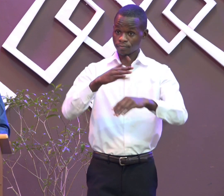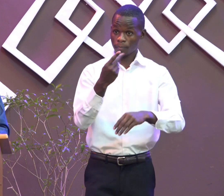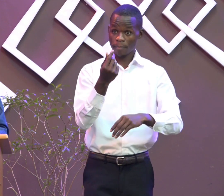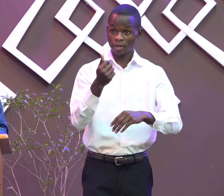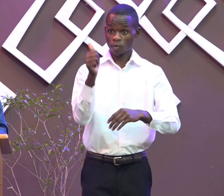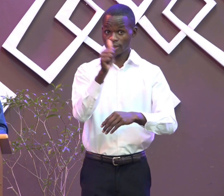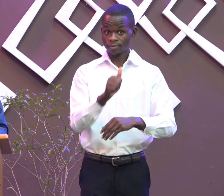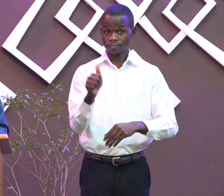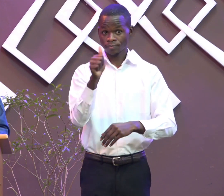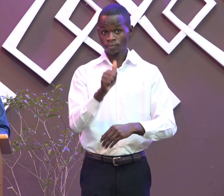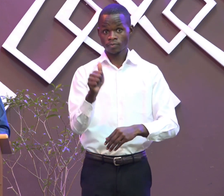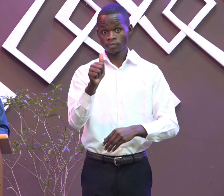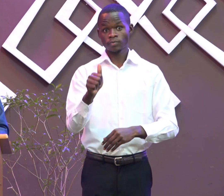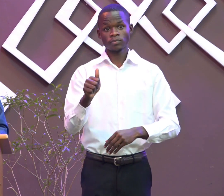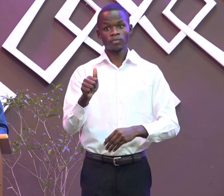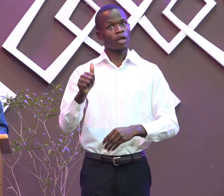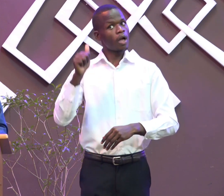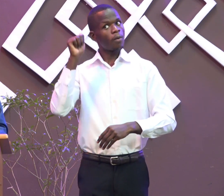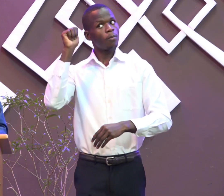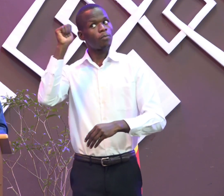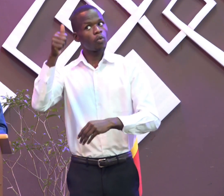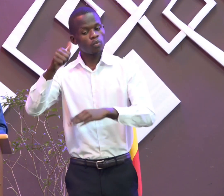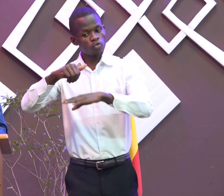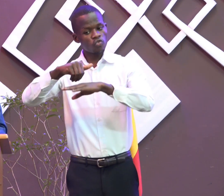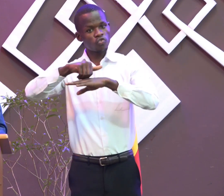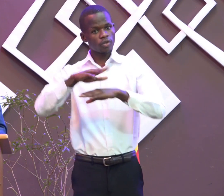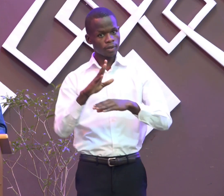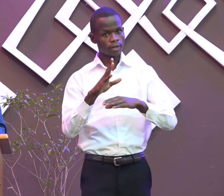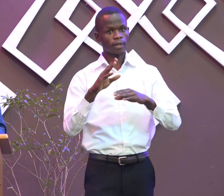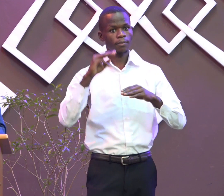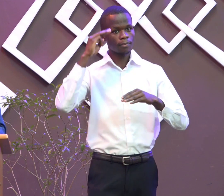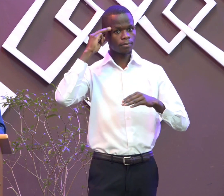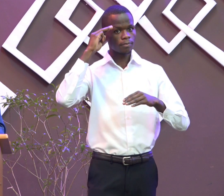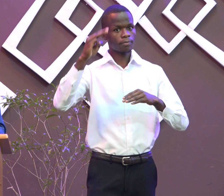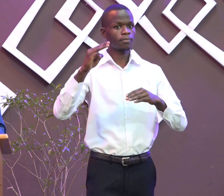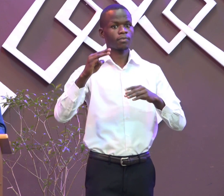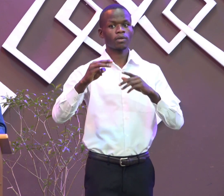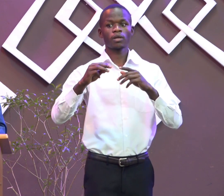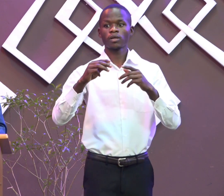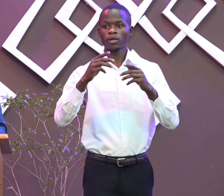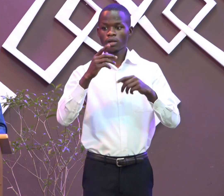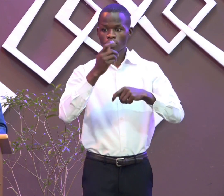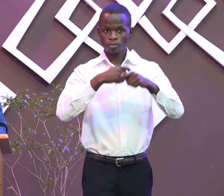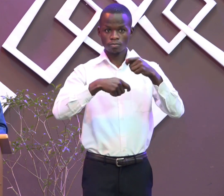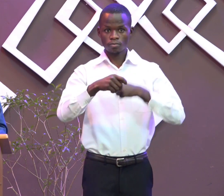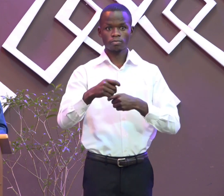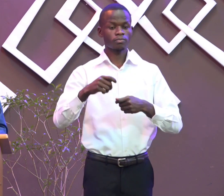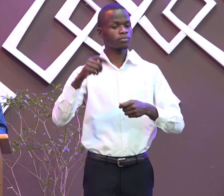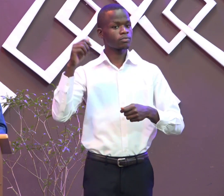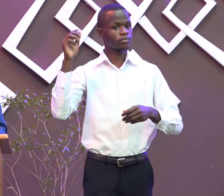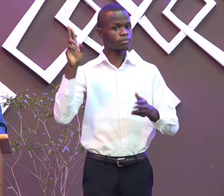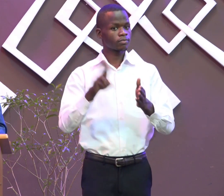I send the money via Airtel, bampereza messaging egamba transaction failed with trans